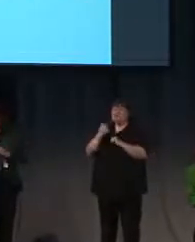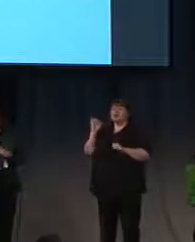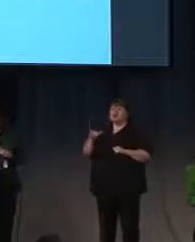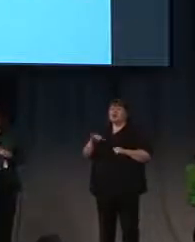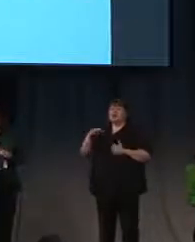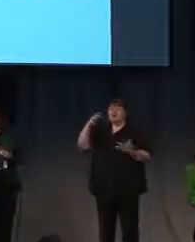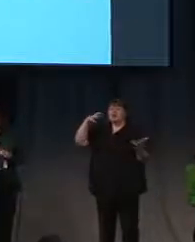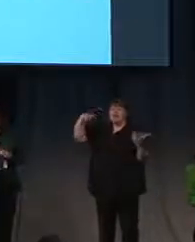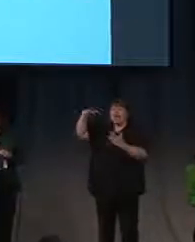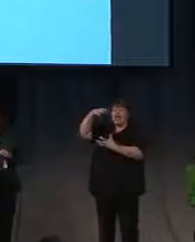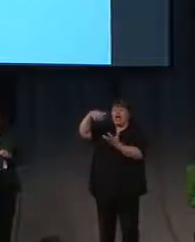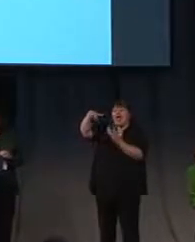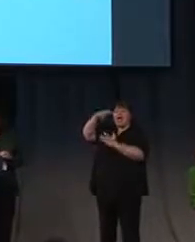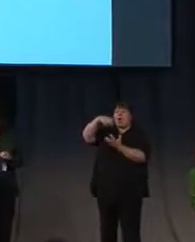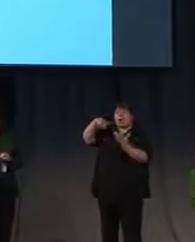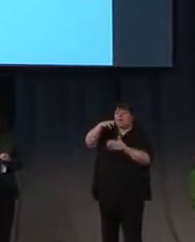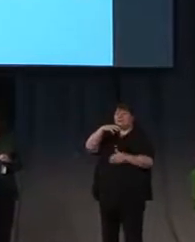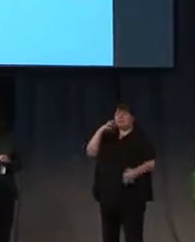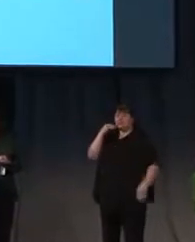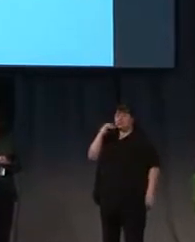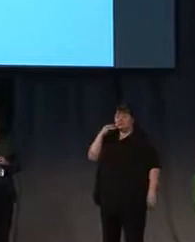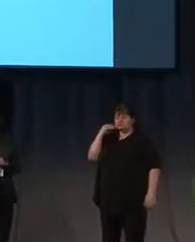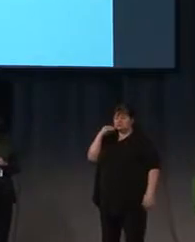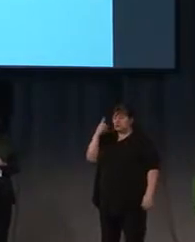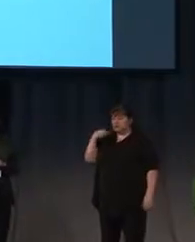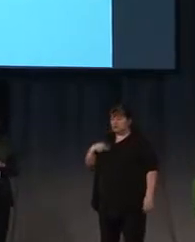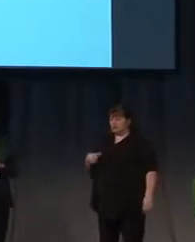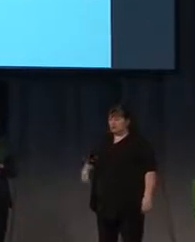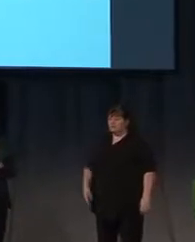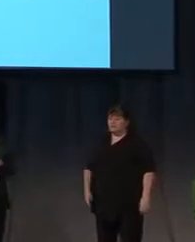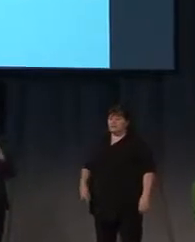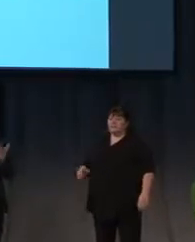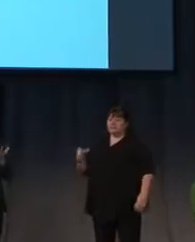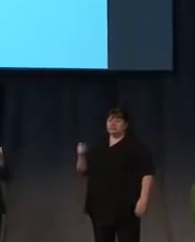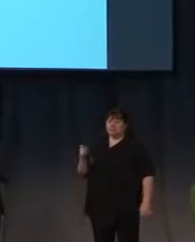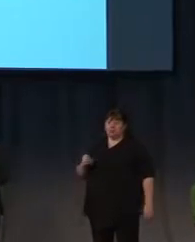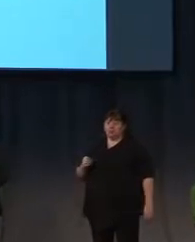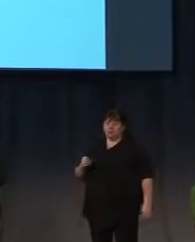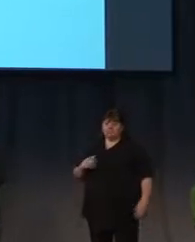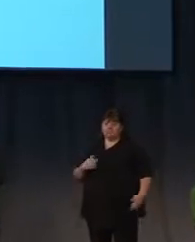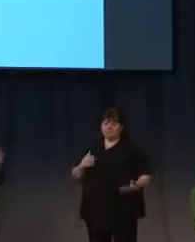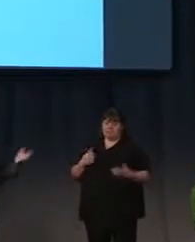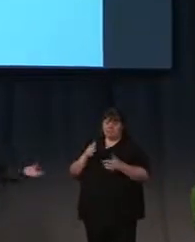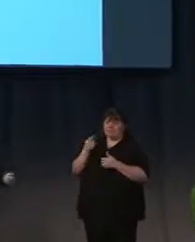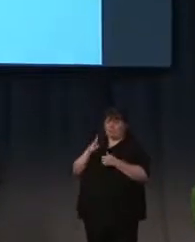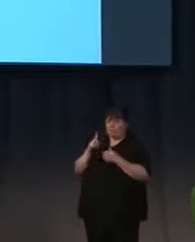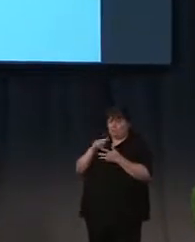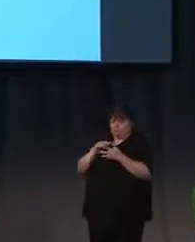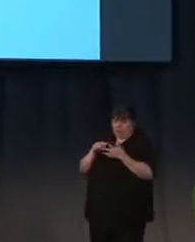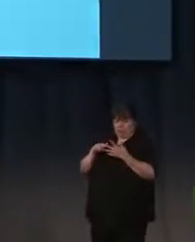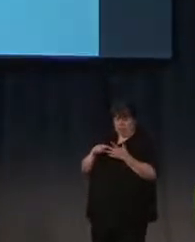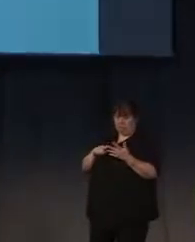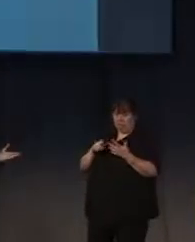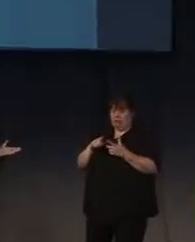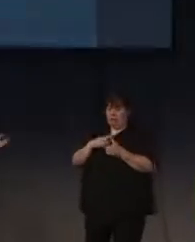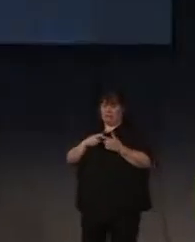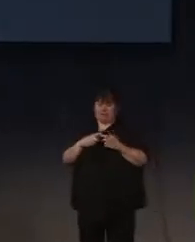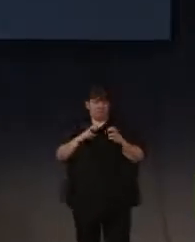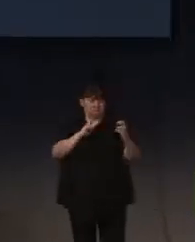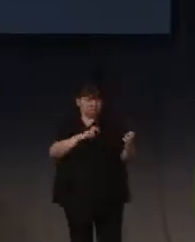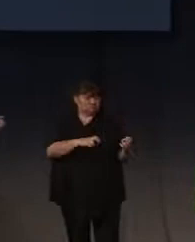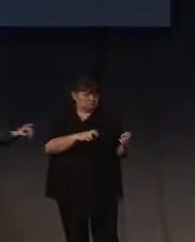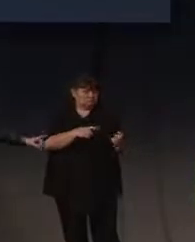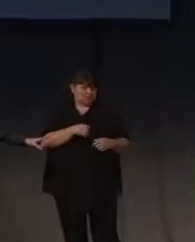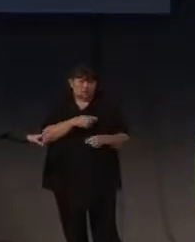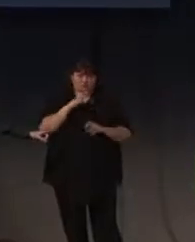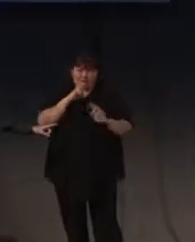kind of experience to me. So I just want to say a couple more things, and then ask Tomas, maybe,